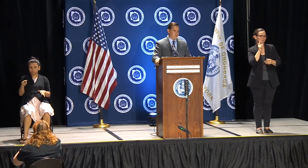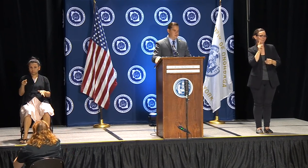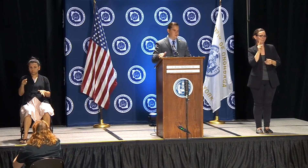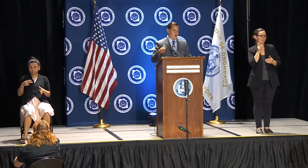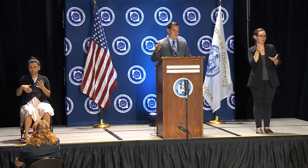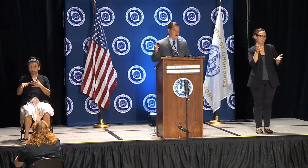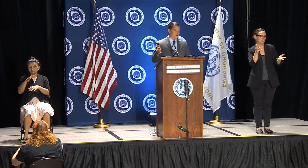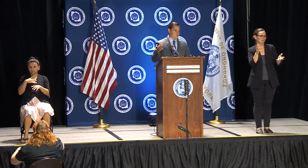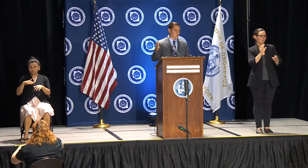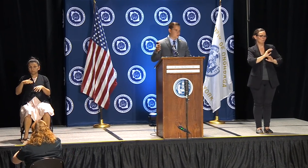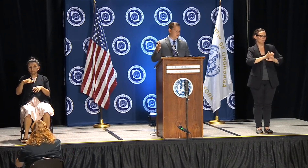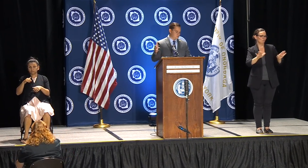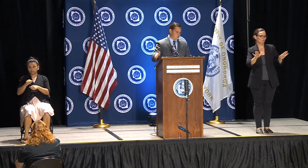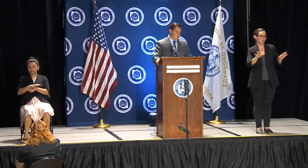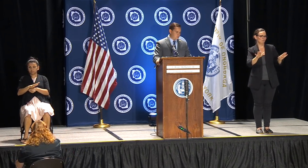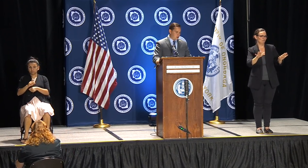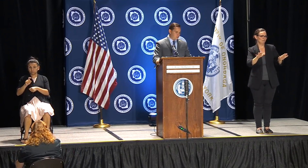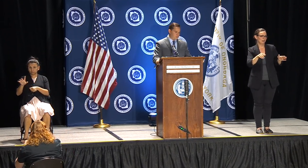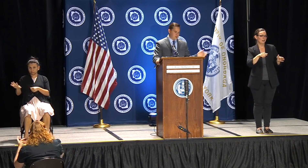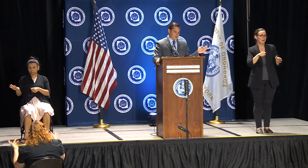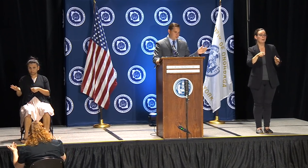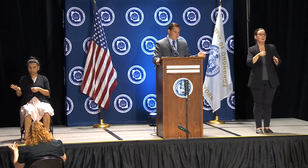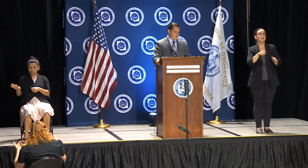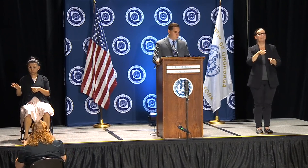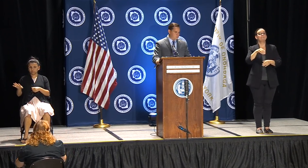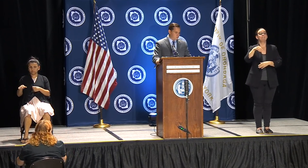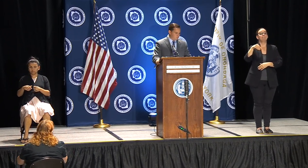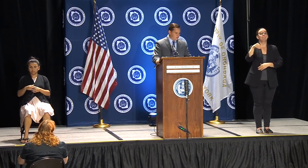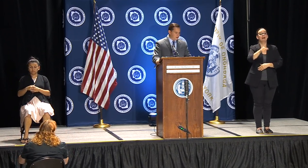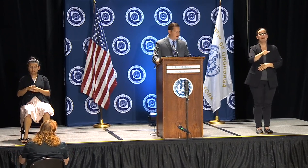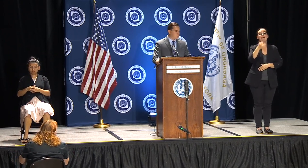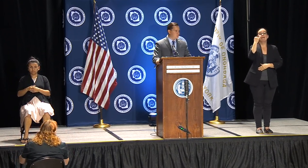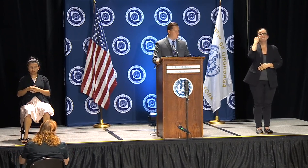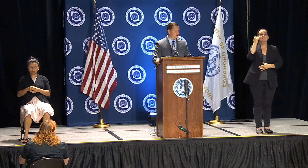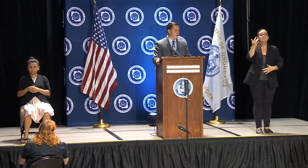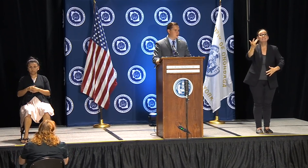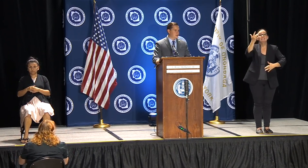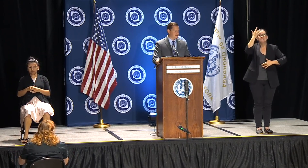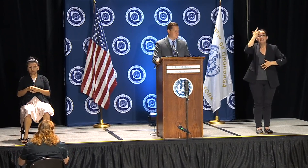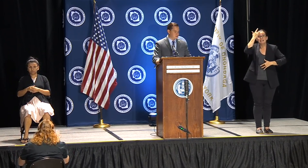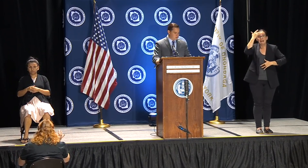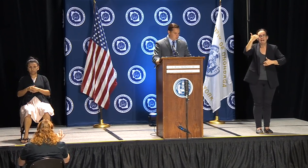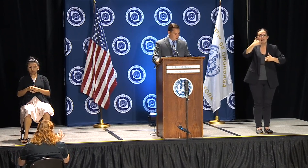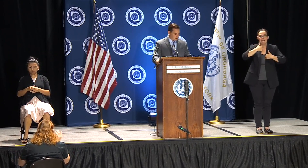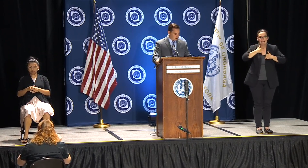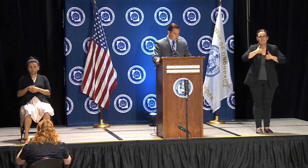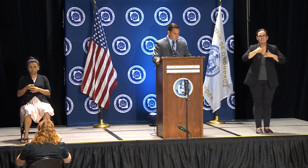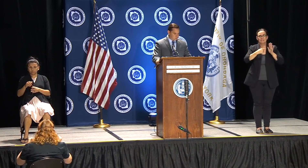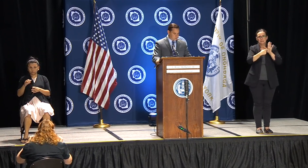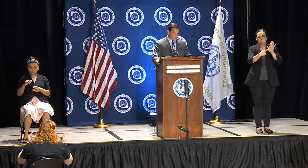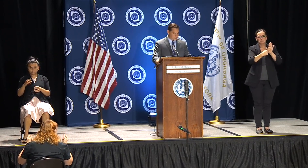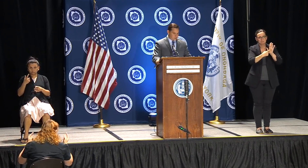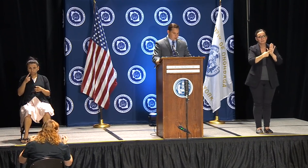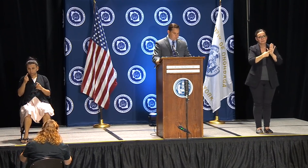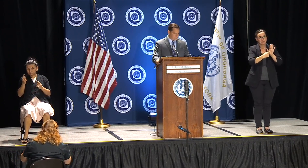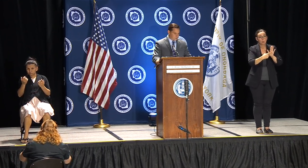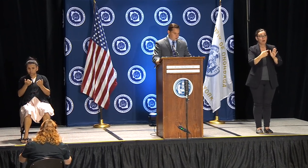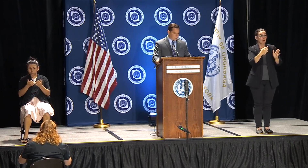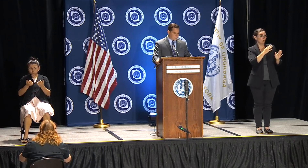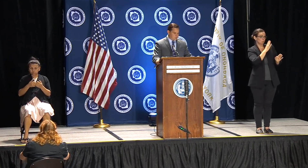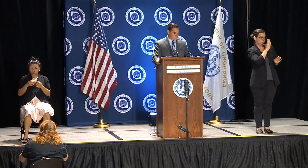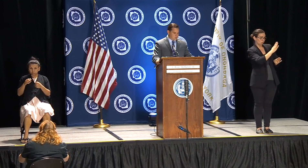we got to evolve as the rules evolve. And we've done that the whole time. We're finding our new balance now with testing. And the numbers are